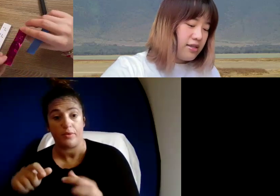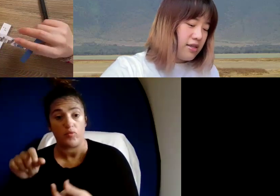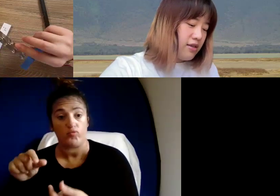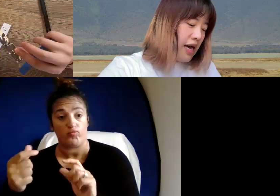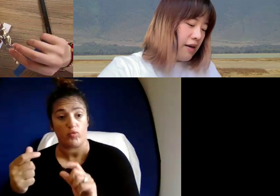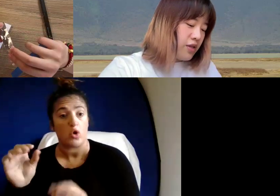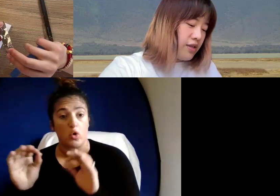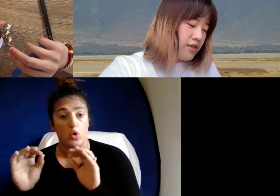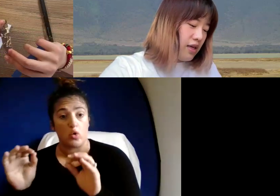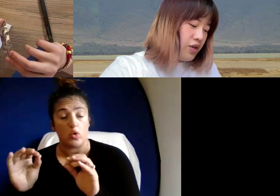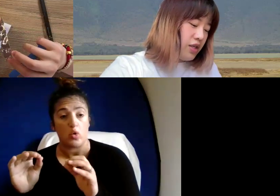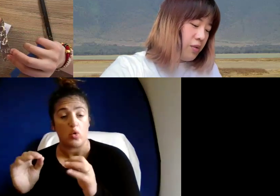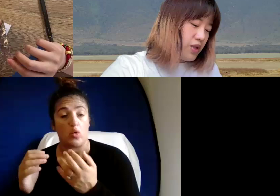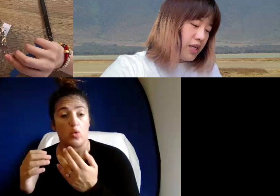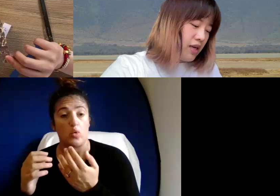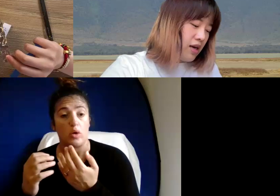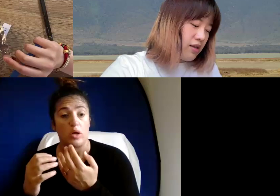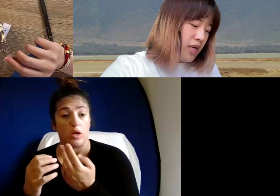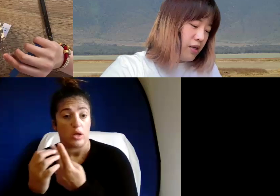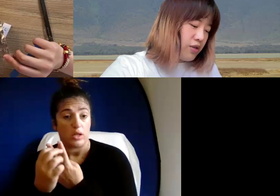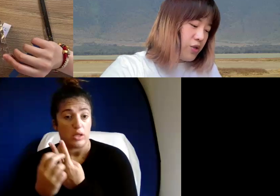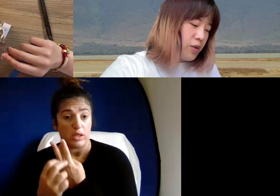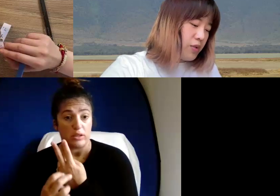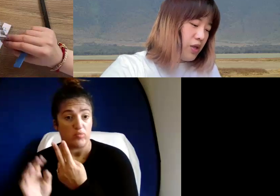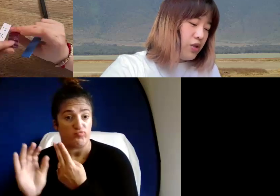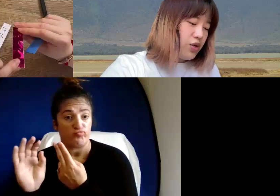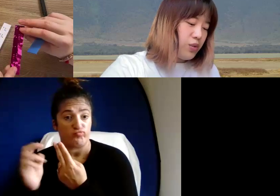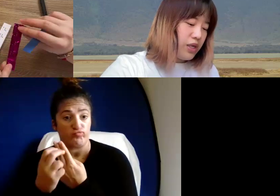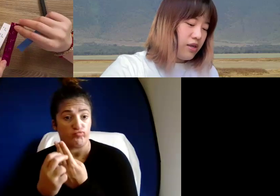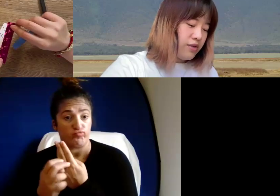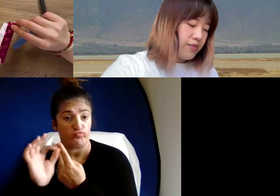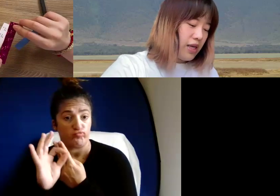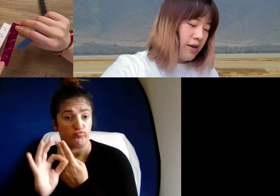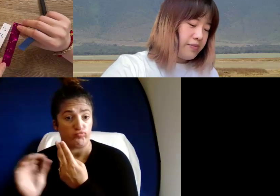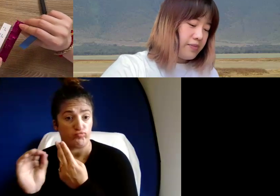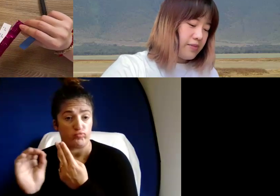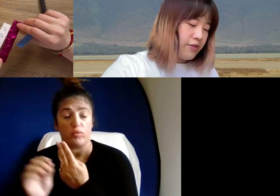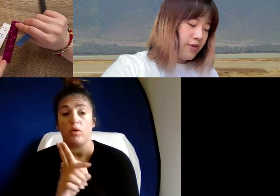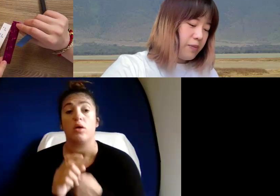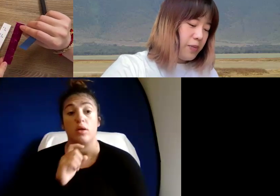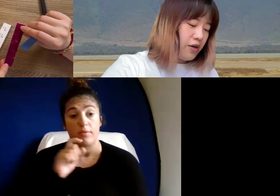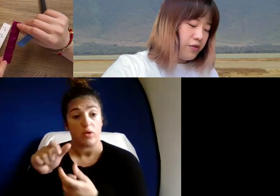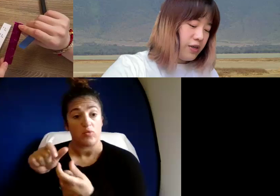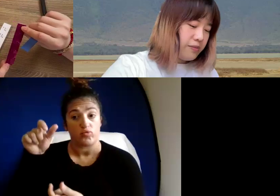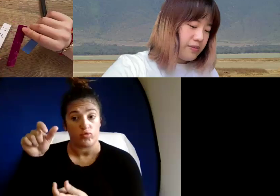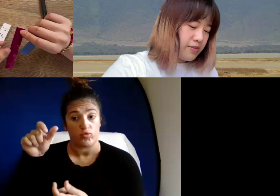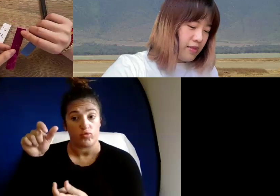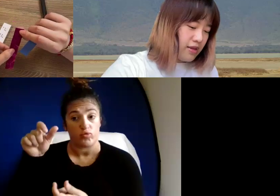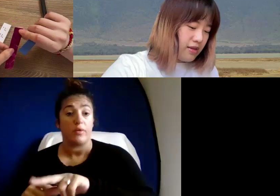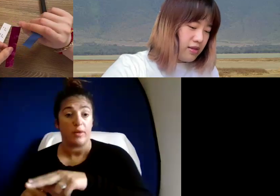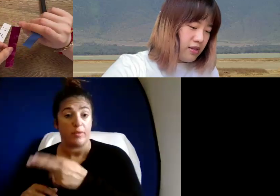it. So after you're done working on the metal strip, you will flip it